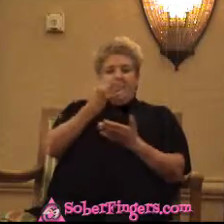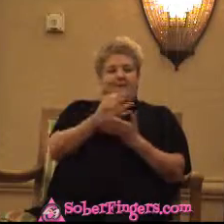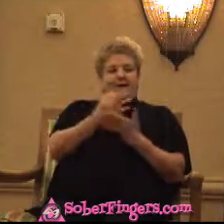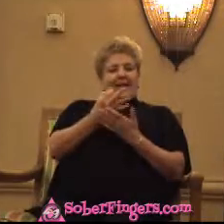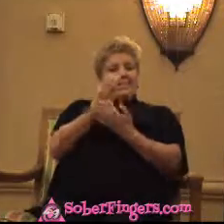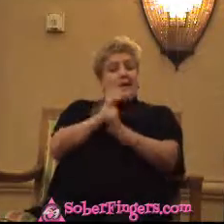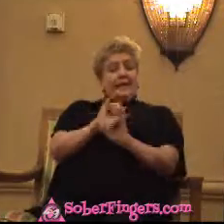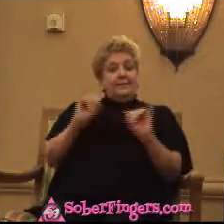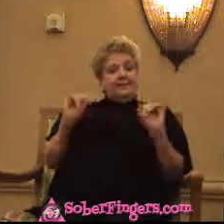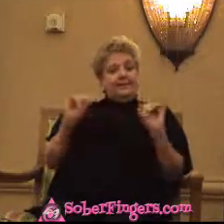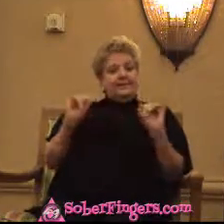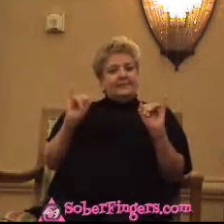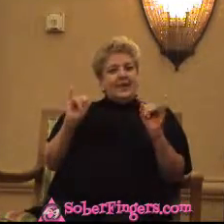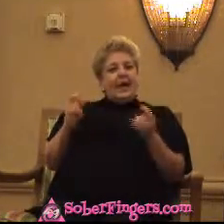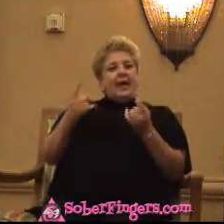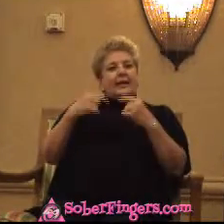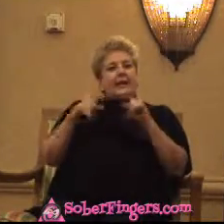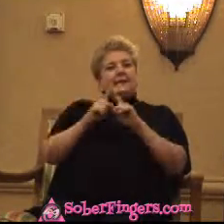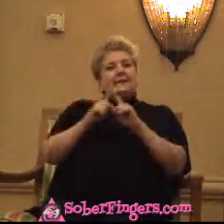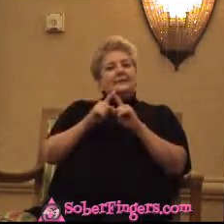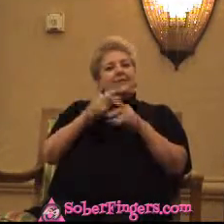comes as a result of spiritual growth. It never precedes it.